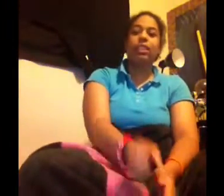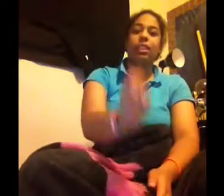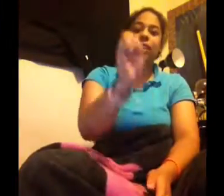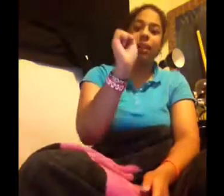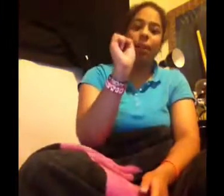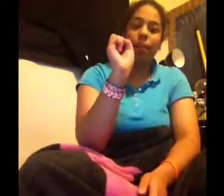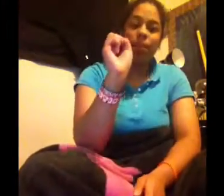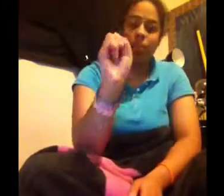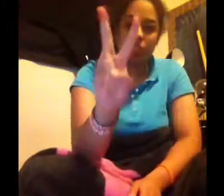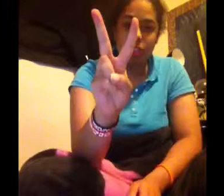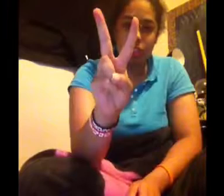Two,